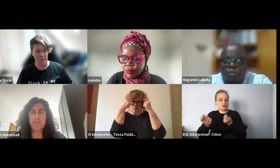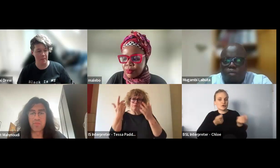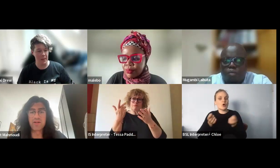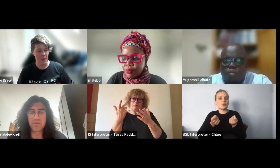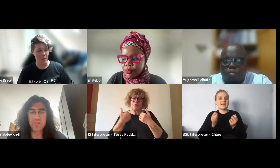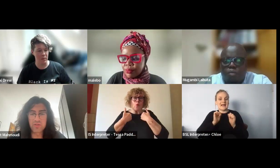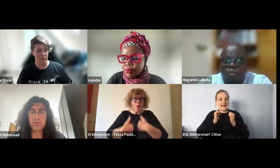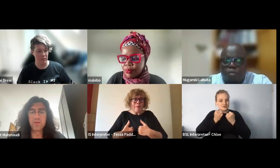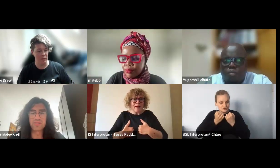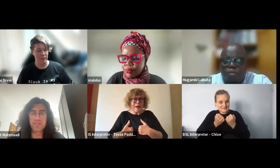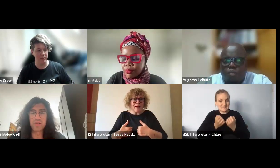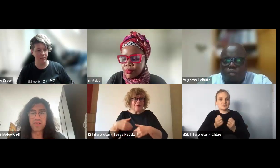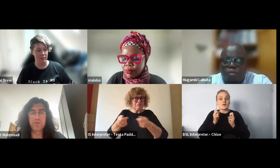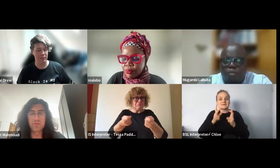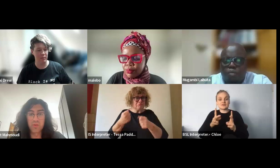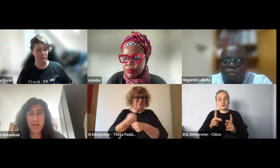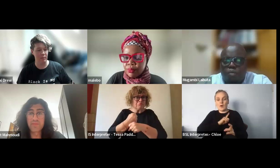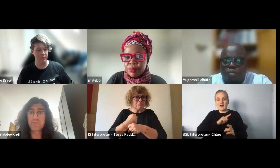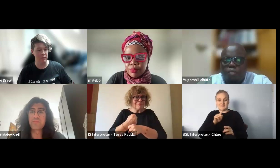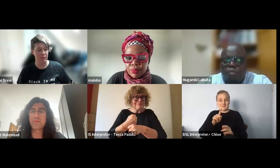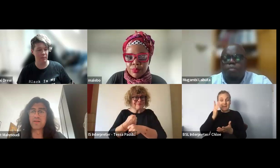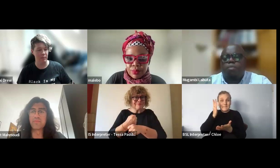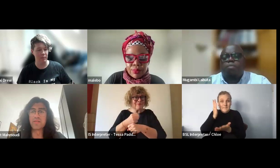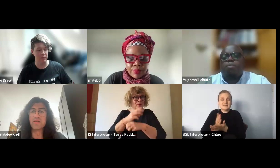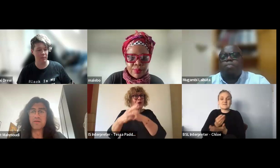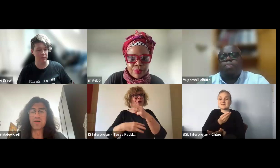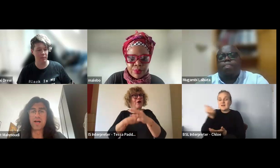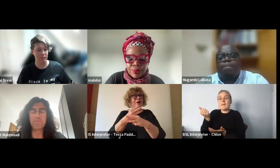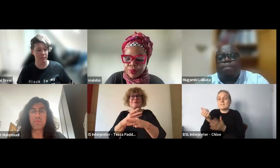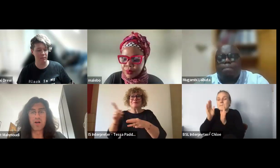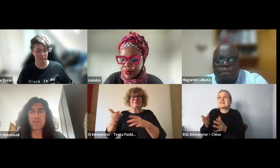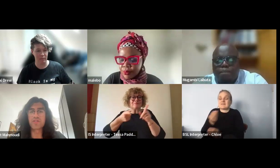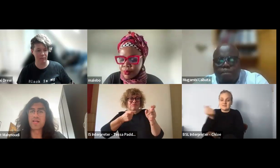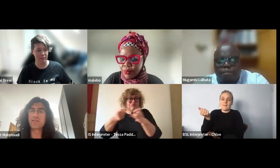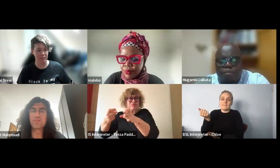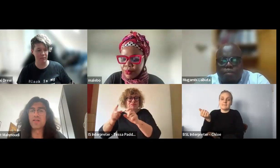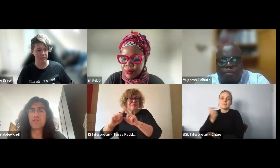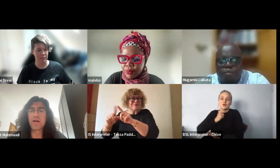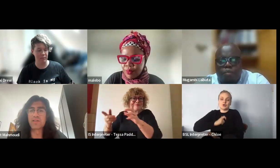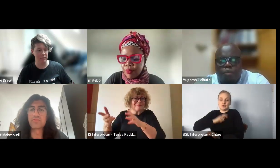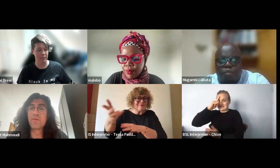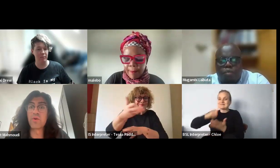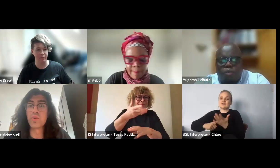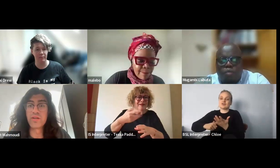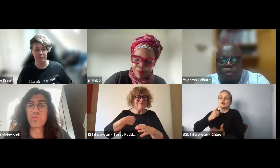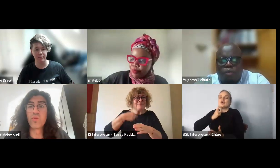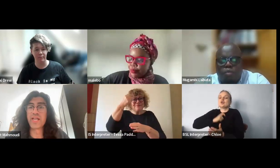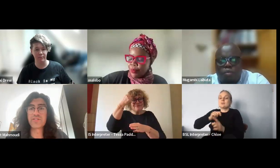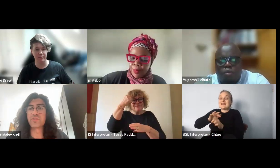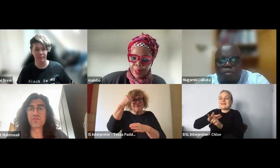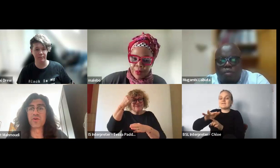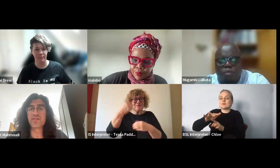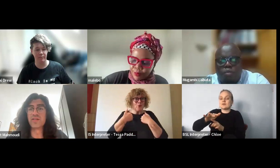fact, some amount of human control and decision-making that was required. But I'm conscious that, no matter what